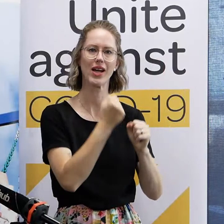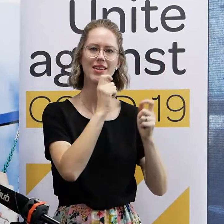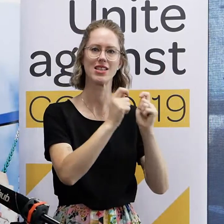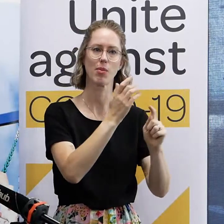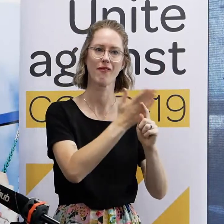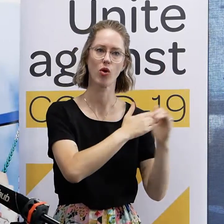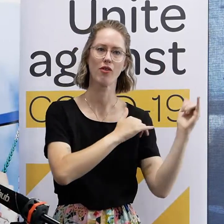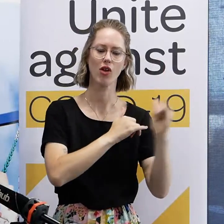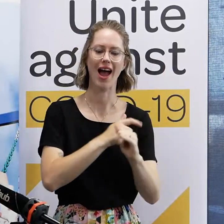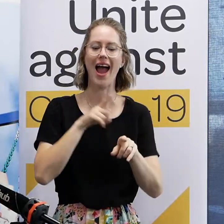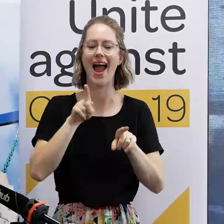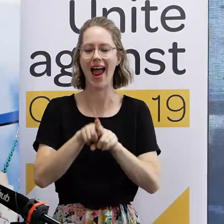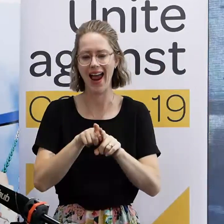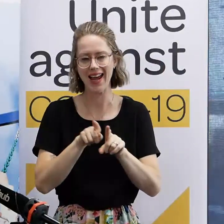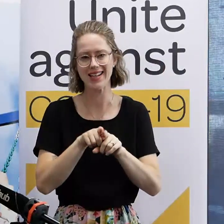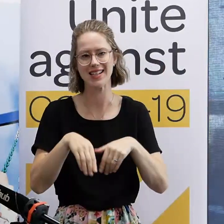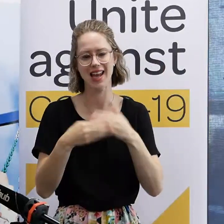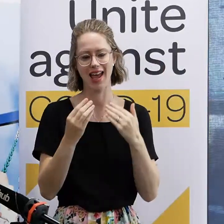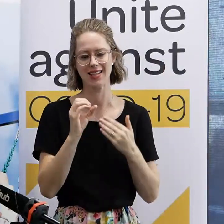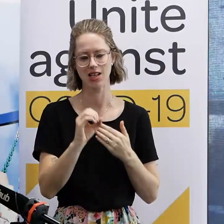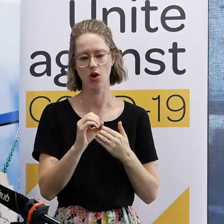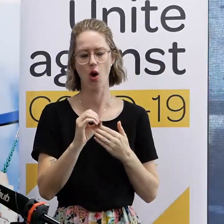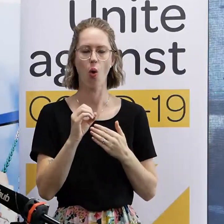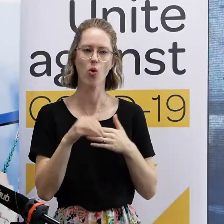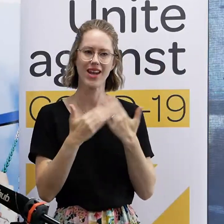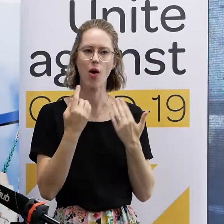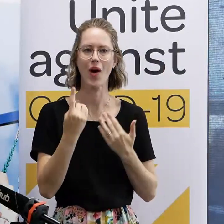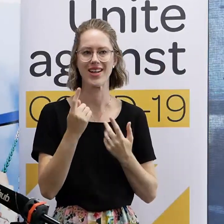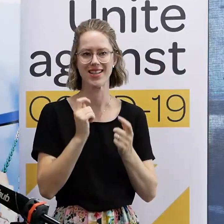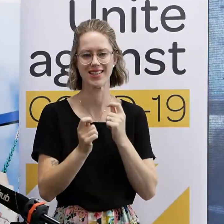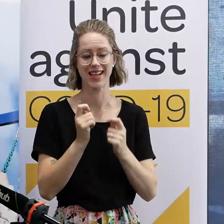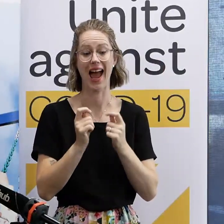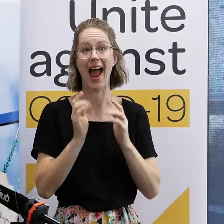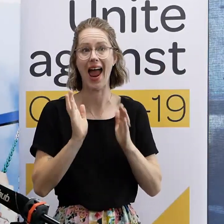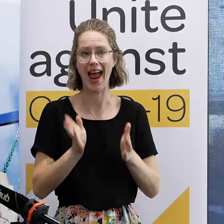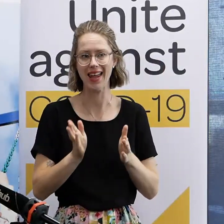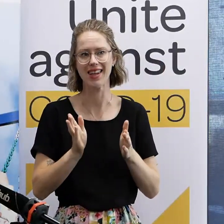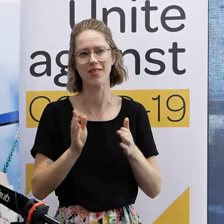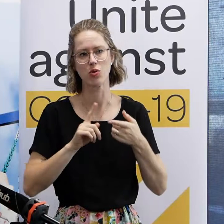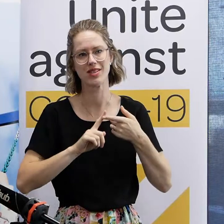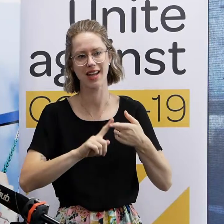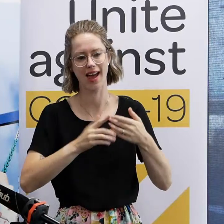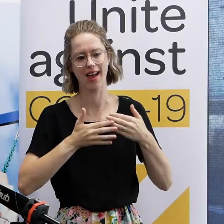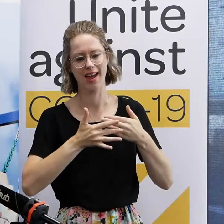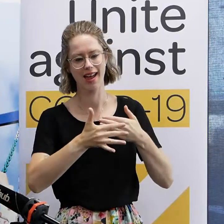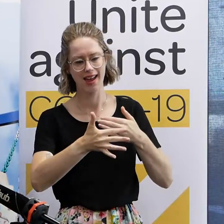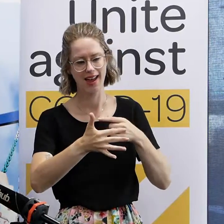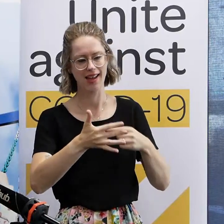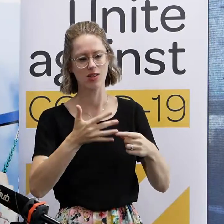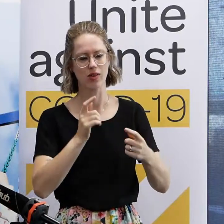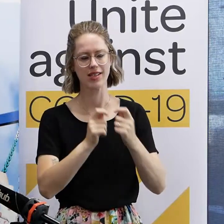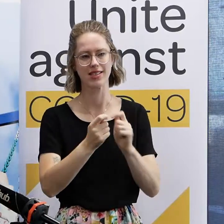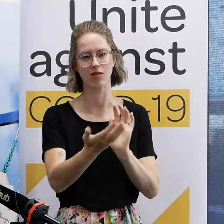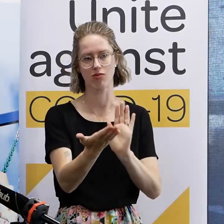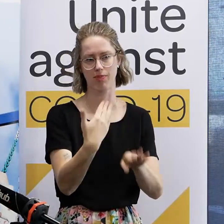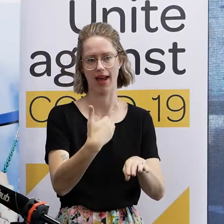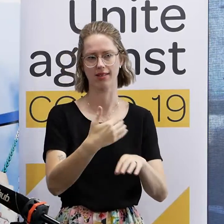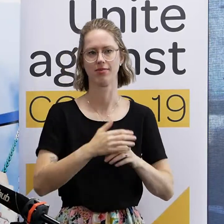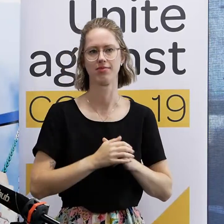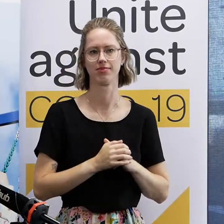testing, we have added in the day 01 testing and the requirement to stay in the room until that testing is back.